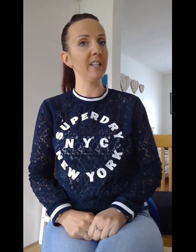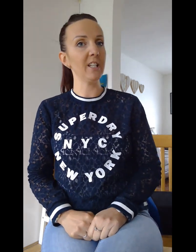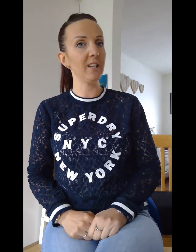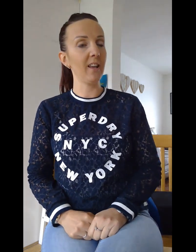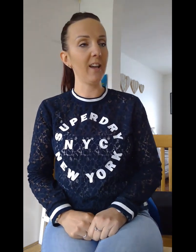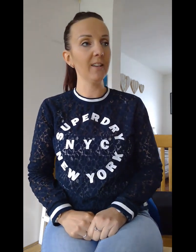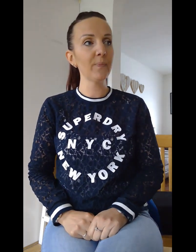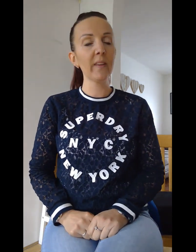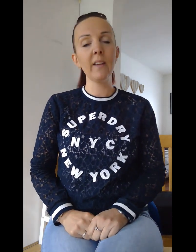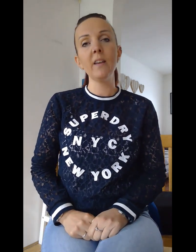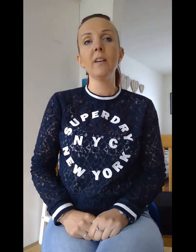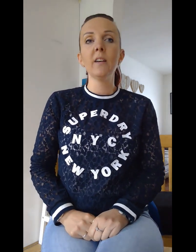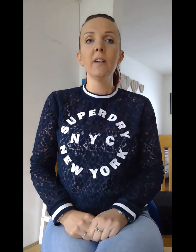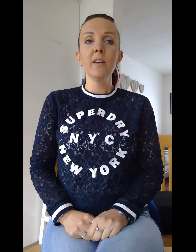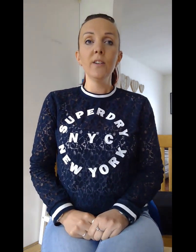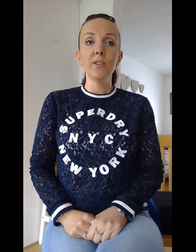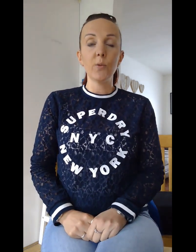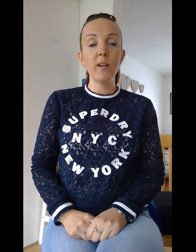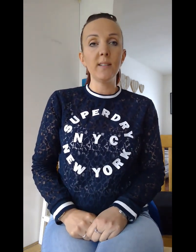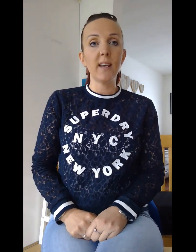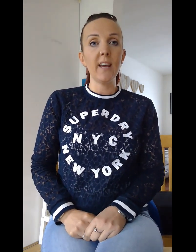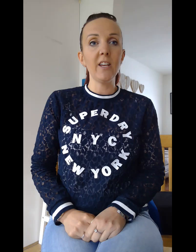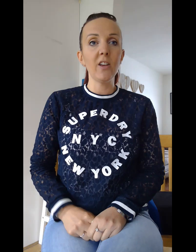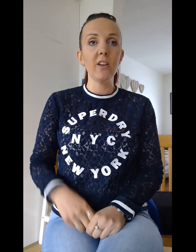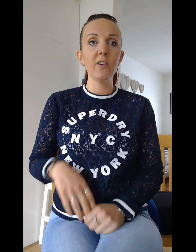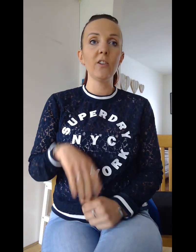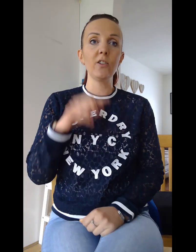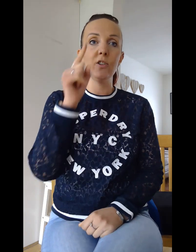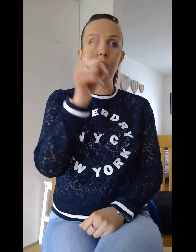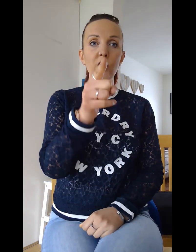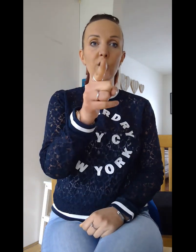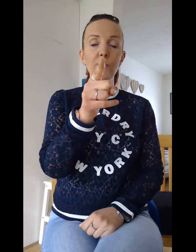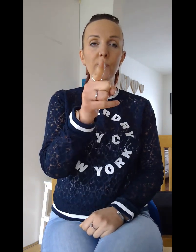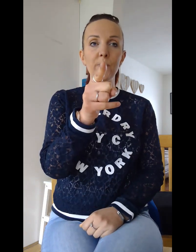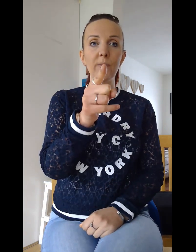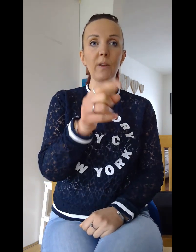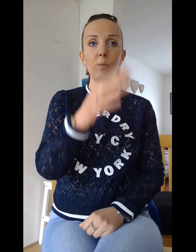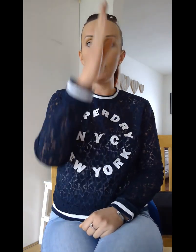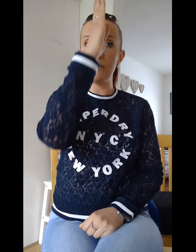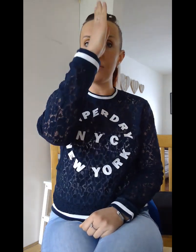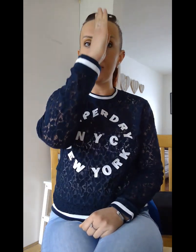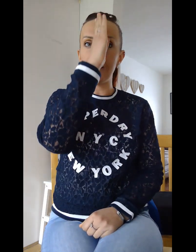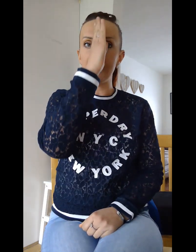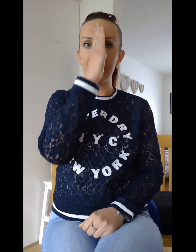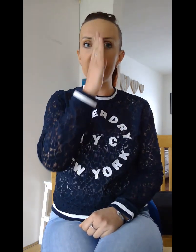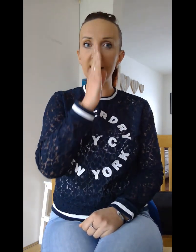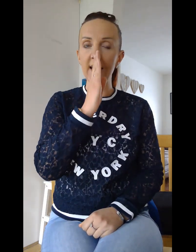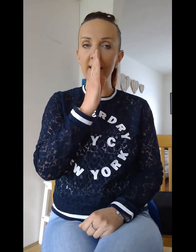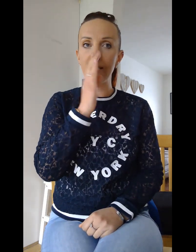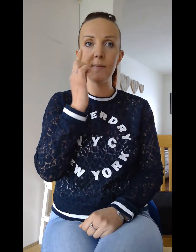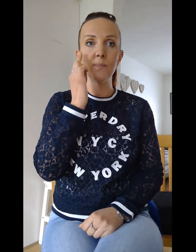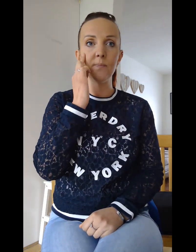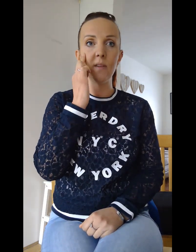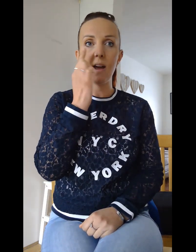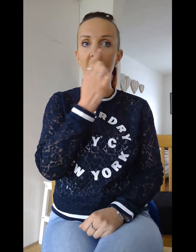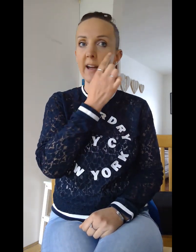challenge today. So, the words say, you with the sad